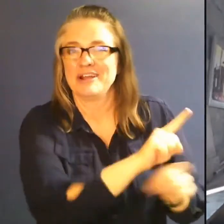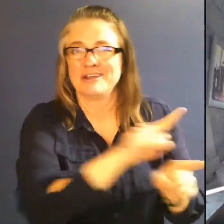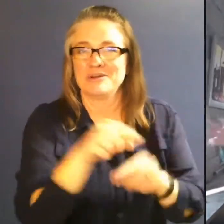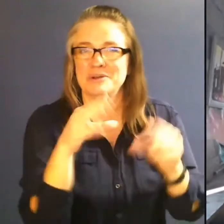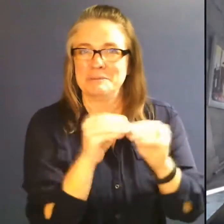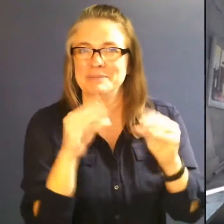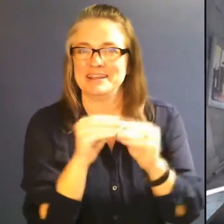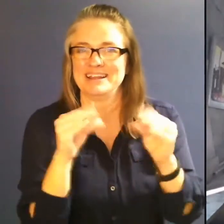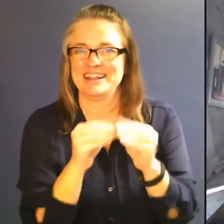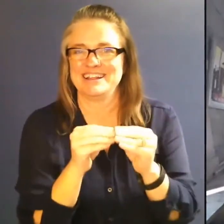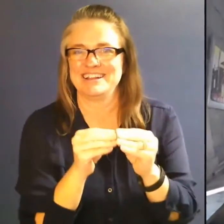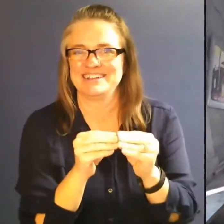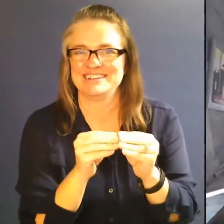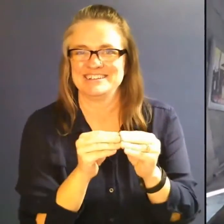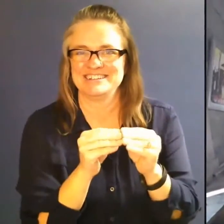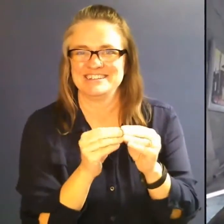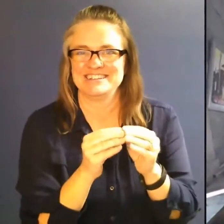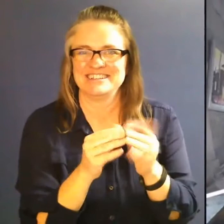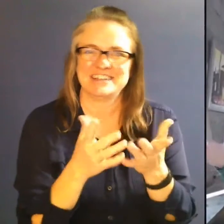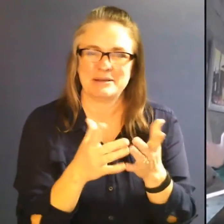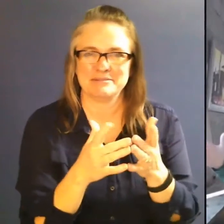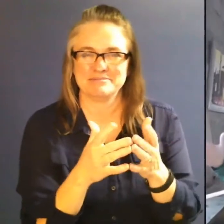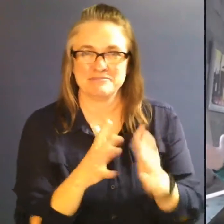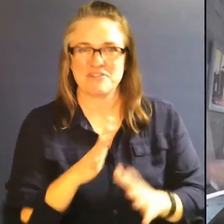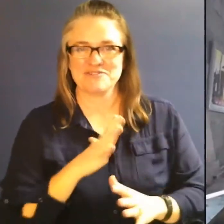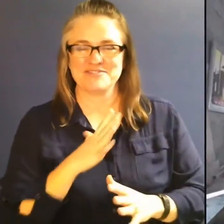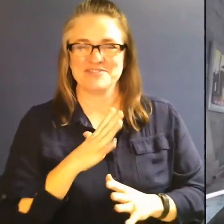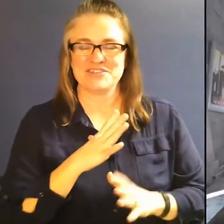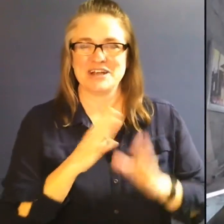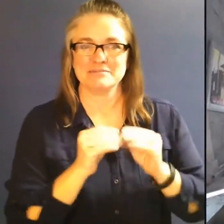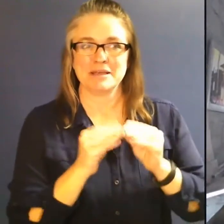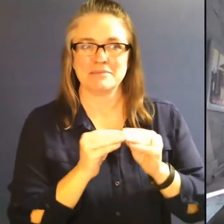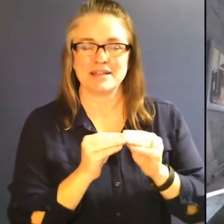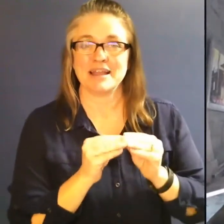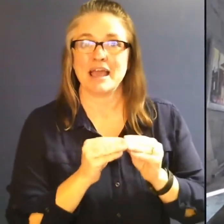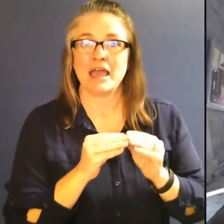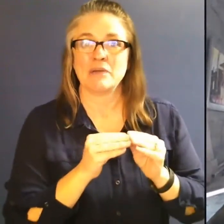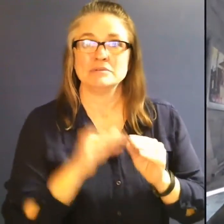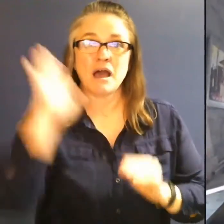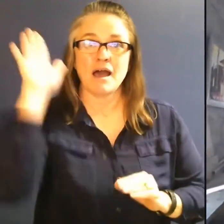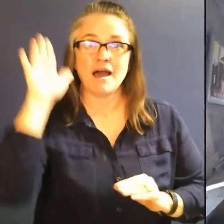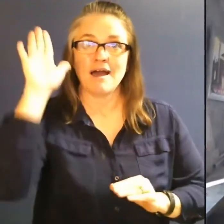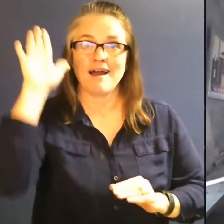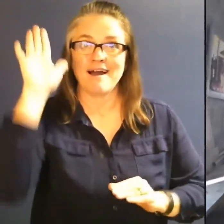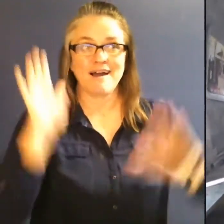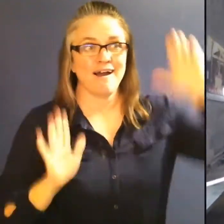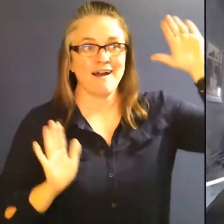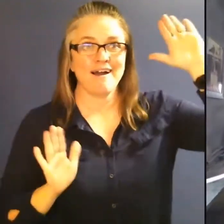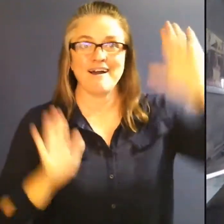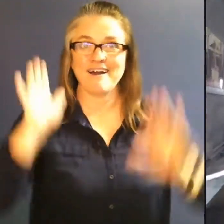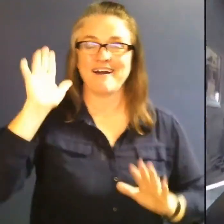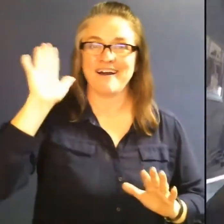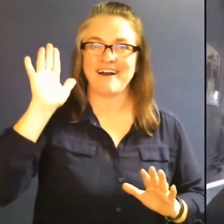big superintendent type meeting, and they auctioned it off, and it was always, I guess, one of the prizes of the region.